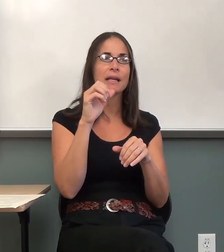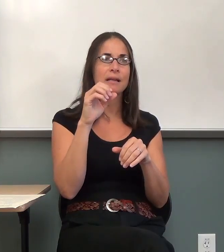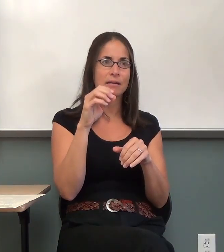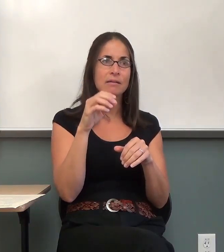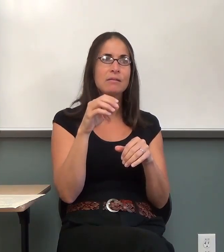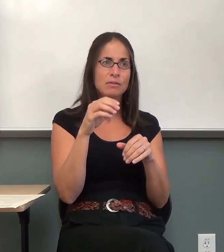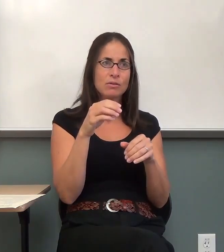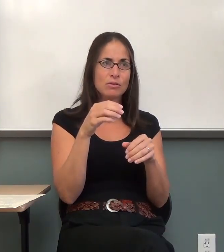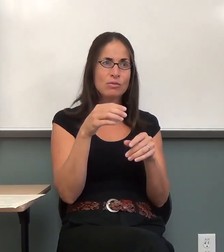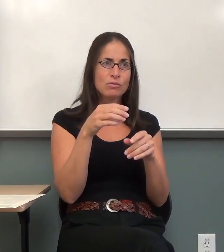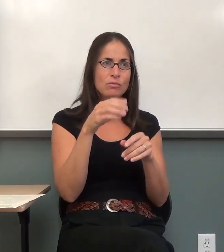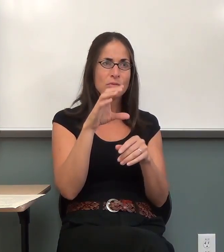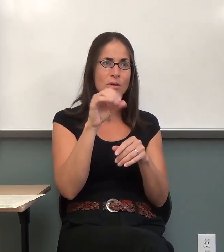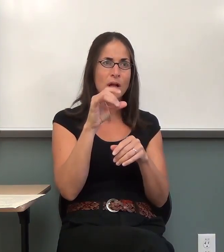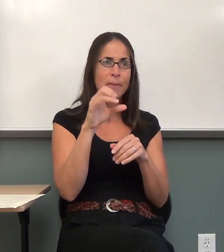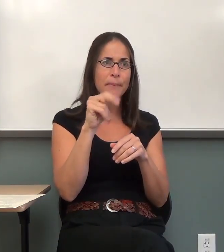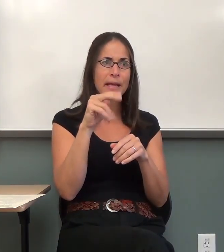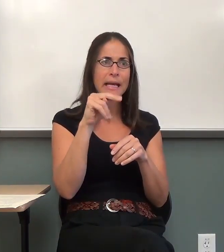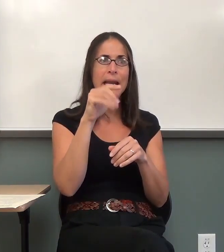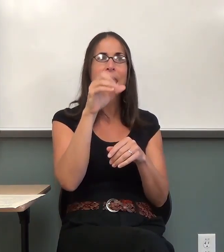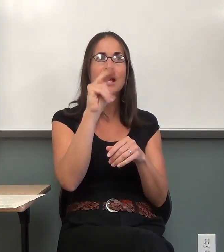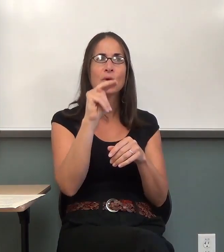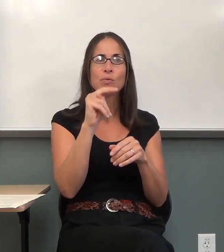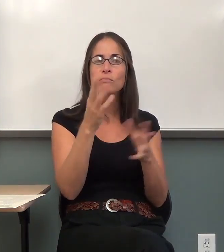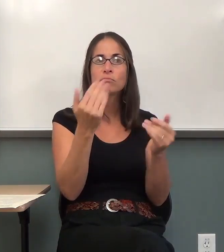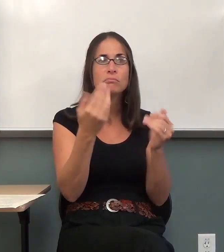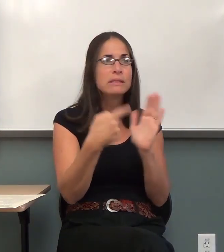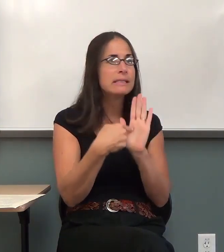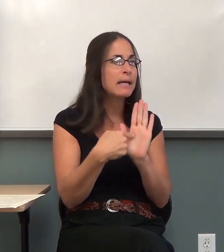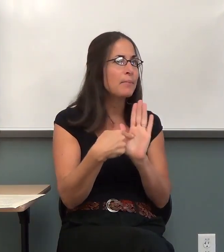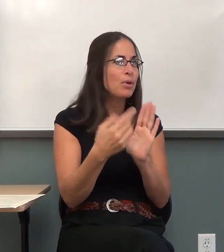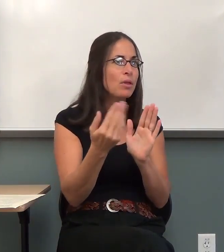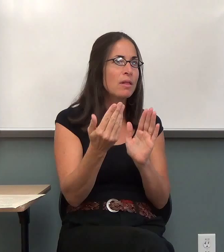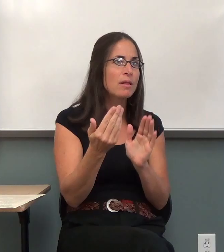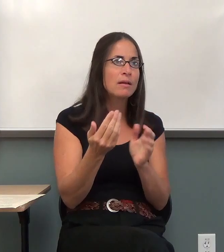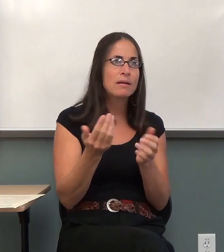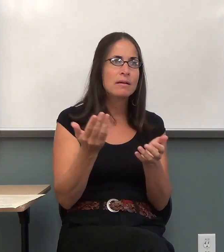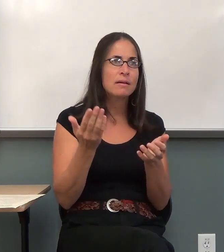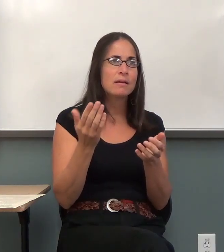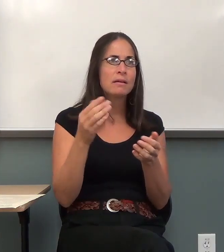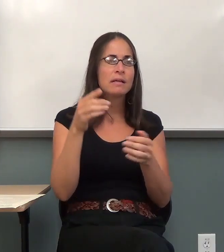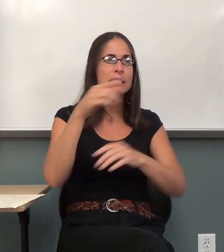have those? Common nouns? Give me an example of a common noun. Tables.